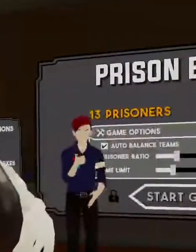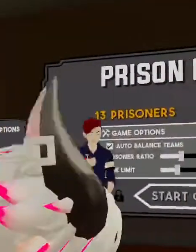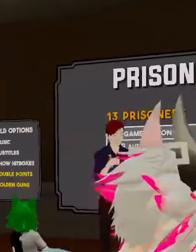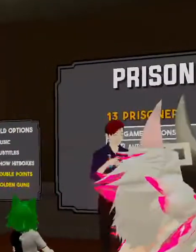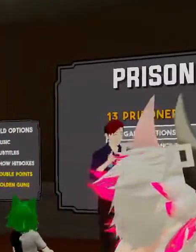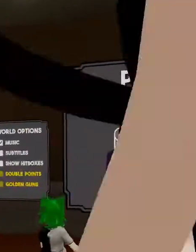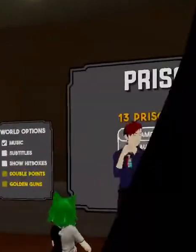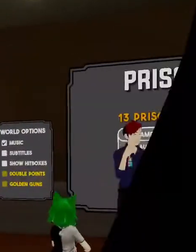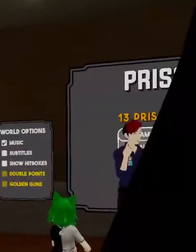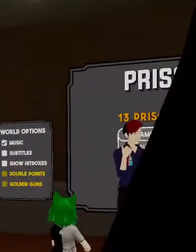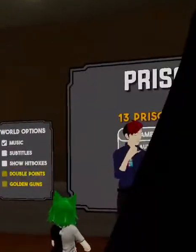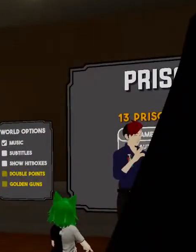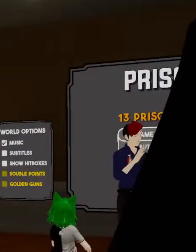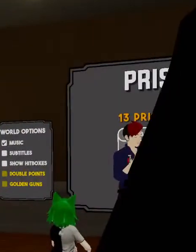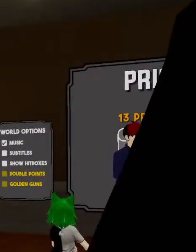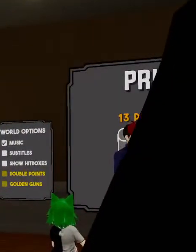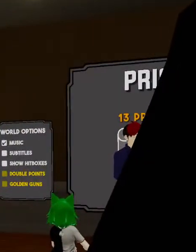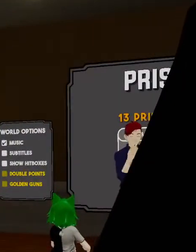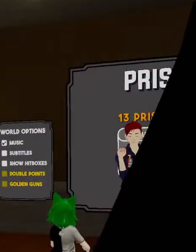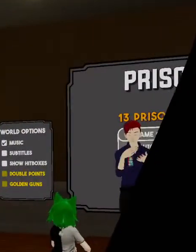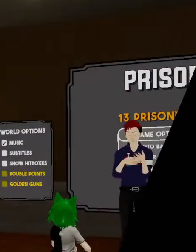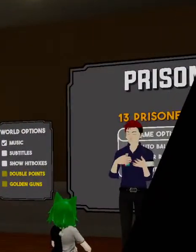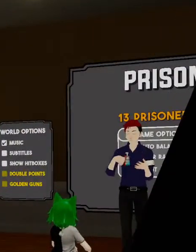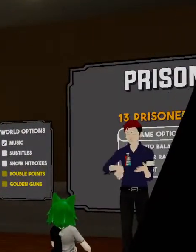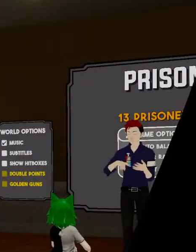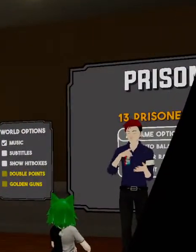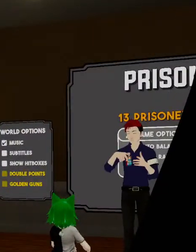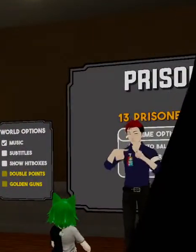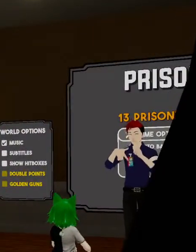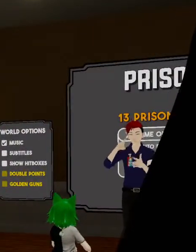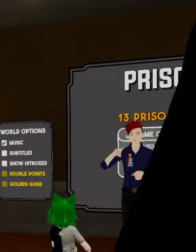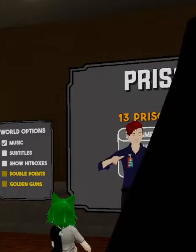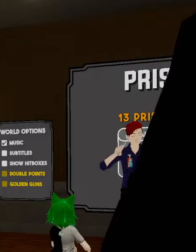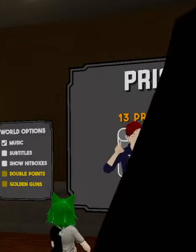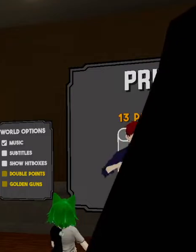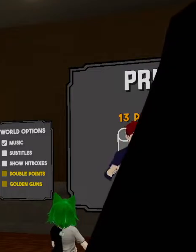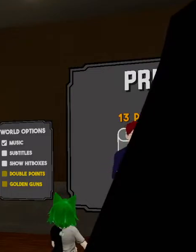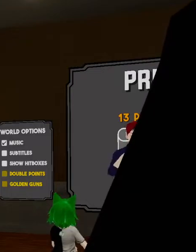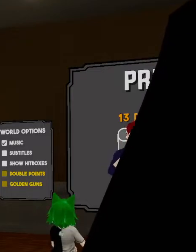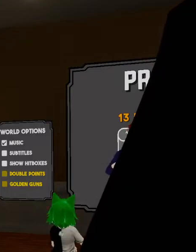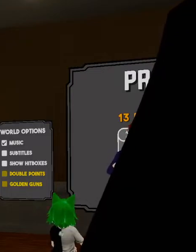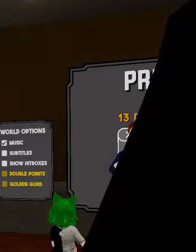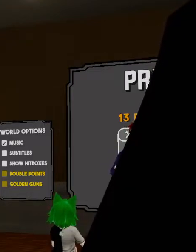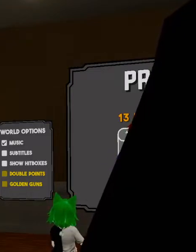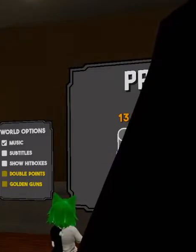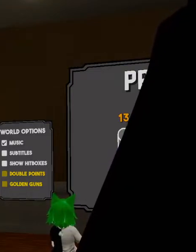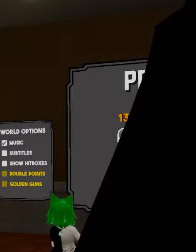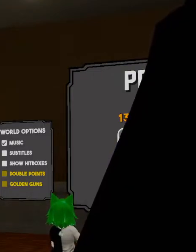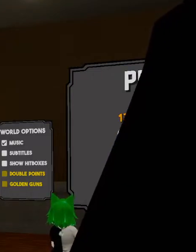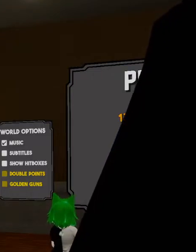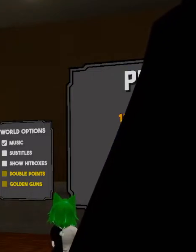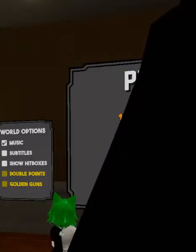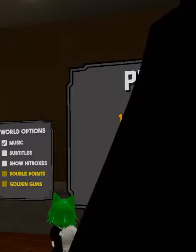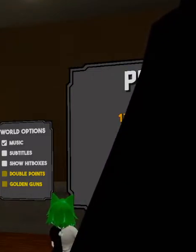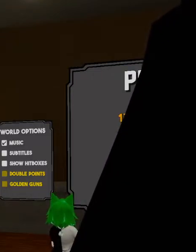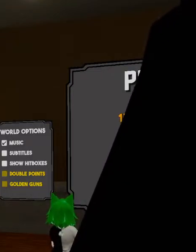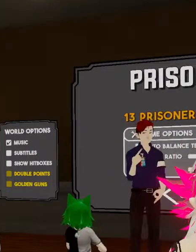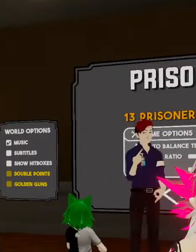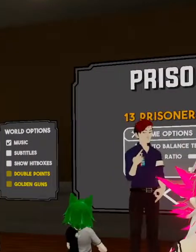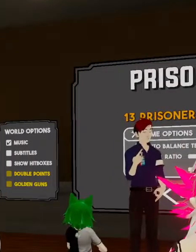off, but it's okay if you need to talk. Again, this is not no voice zone. I'm not enforcing no voice.